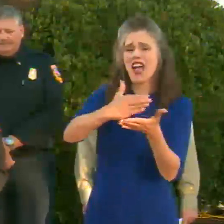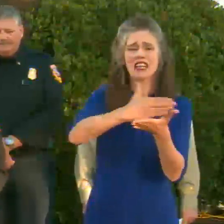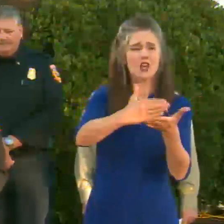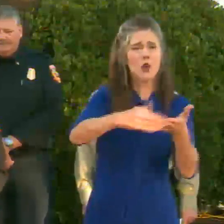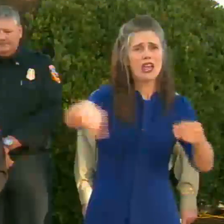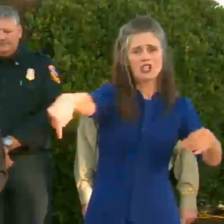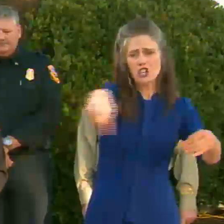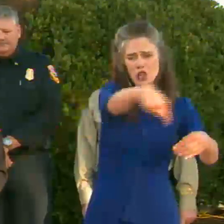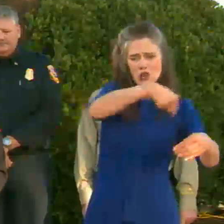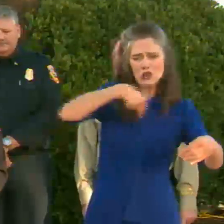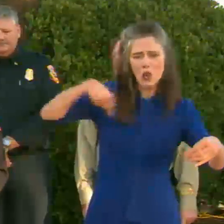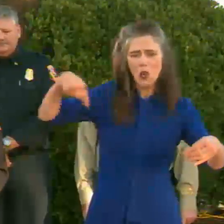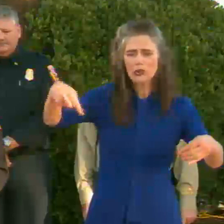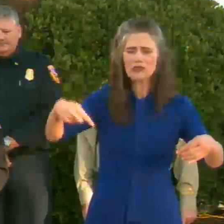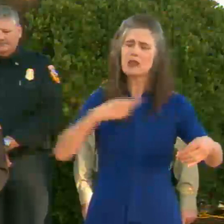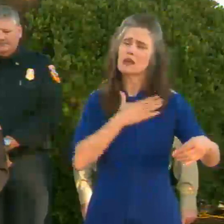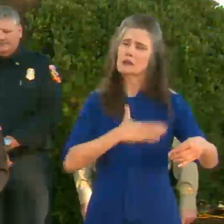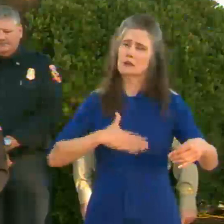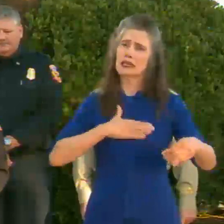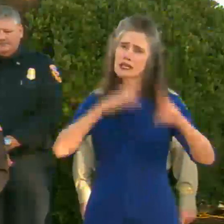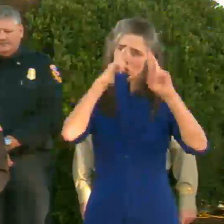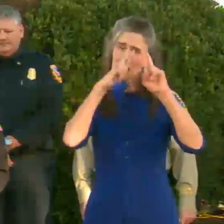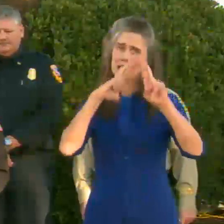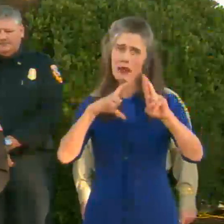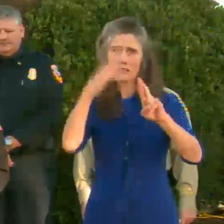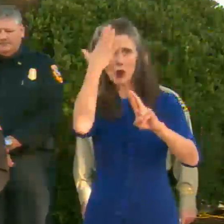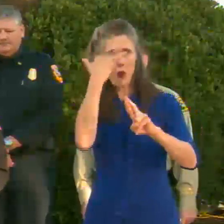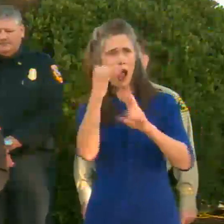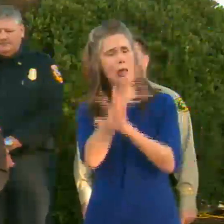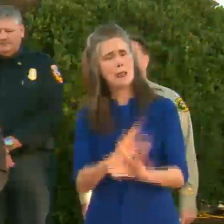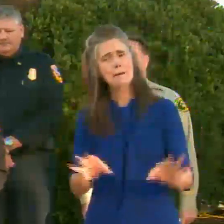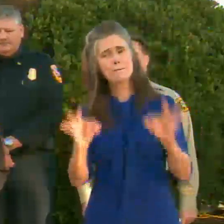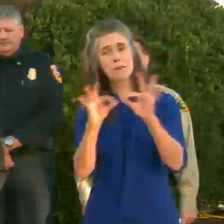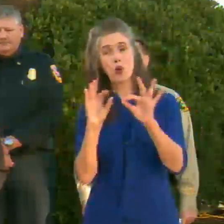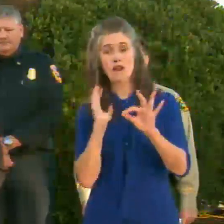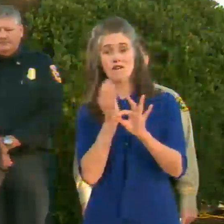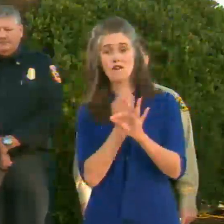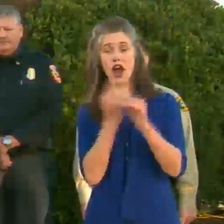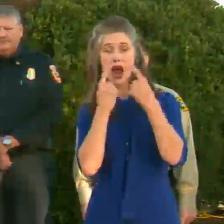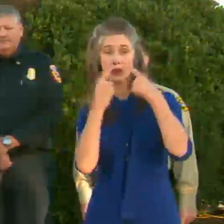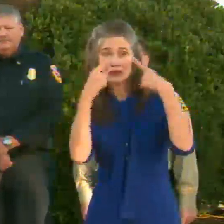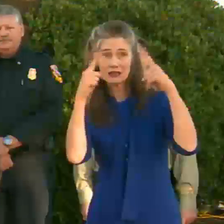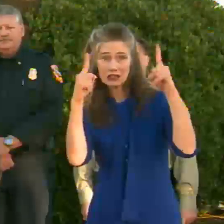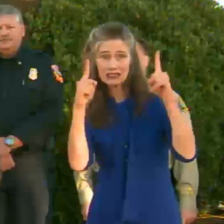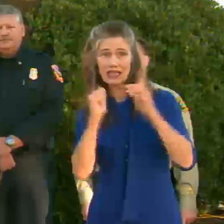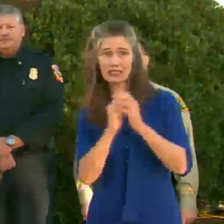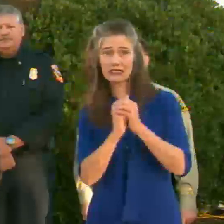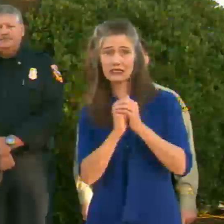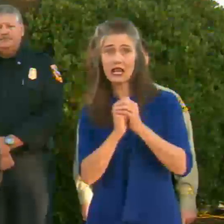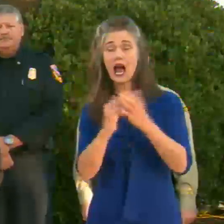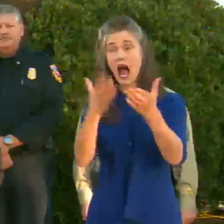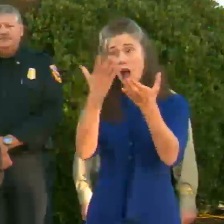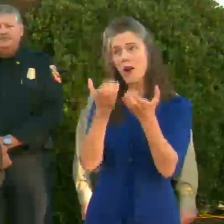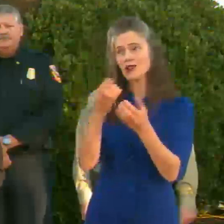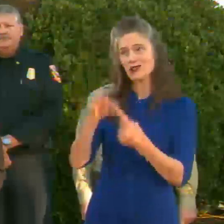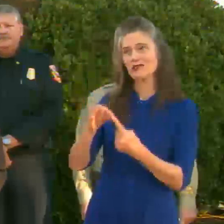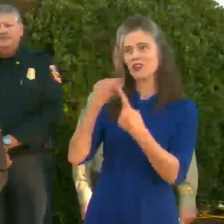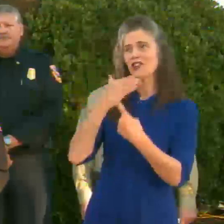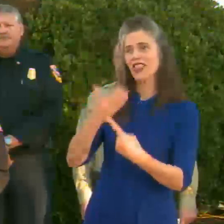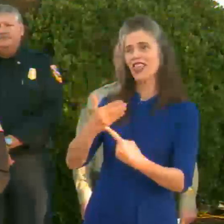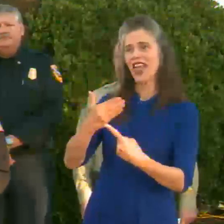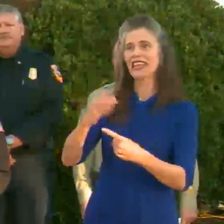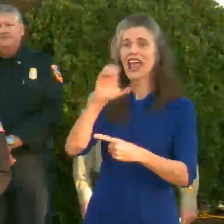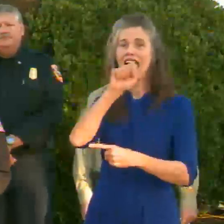to our success. I would especially like to thank CAL FIRE Incident Management Team 3 and their